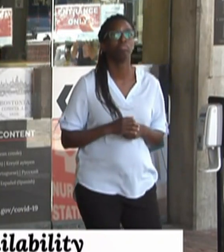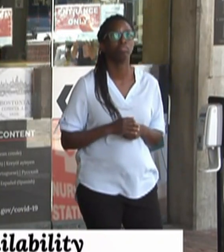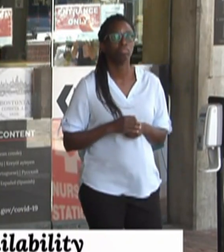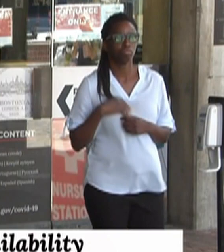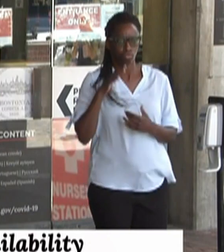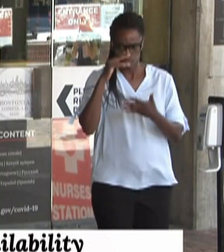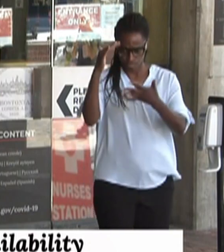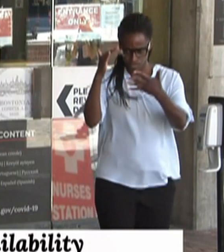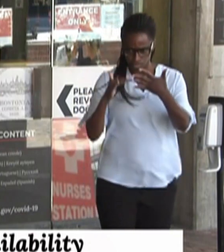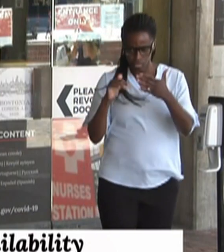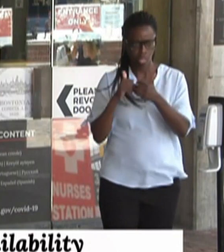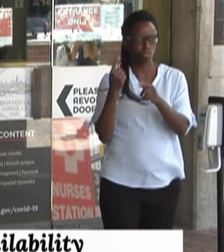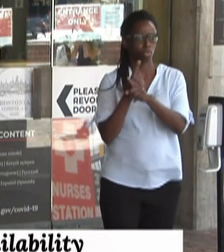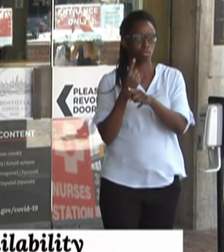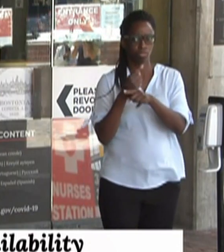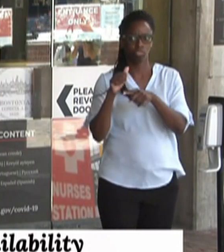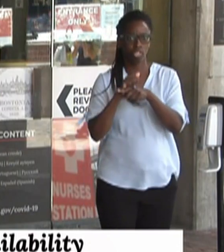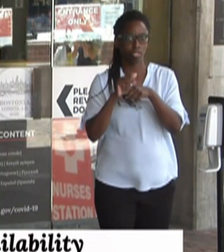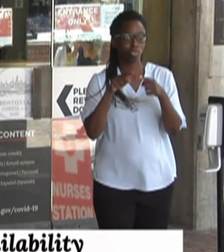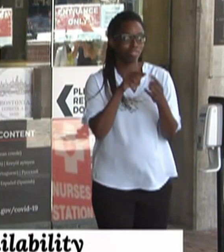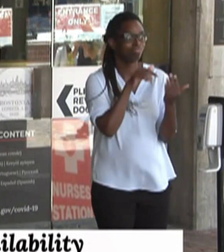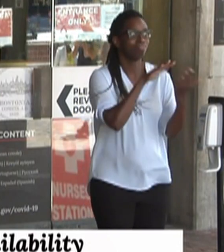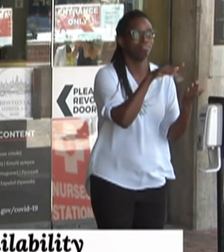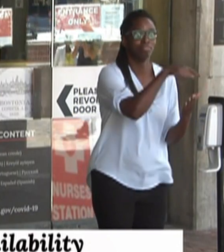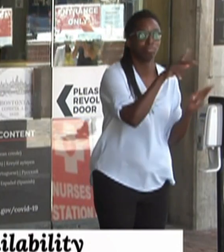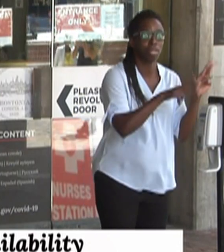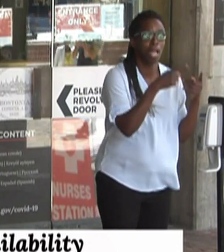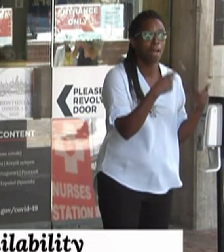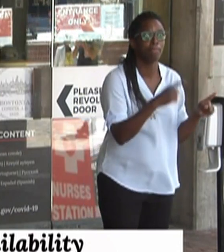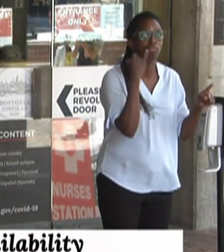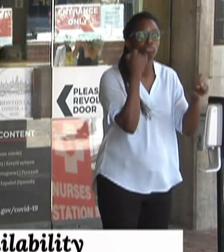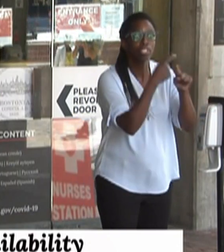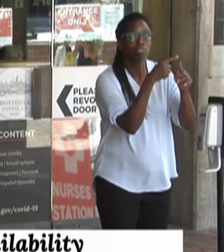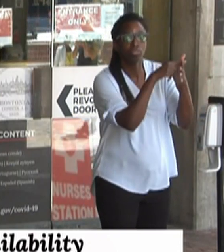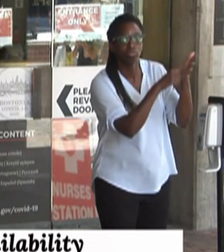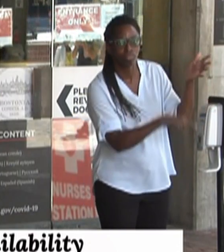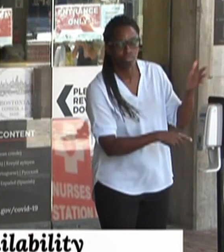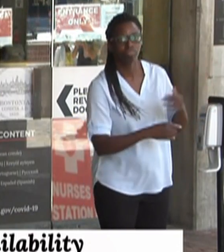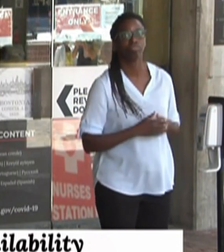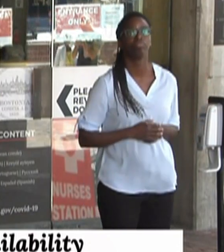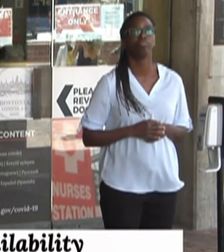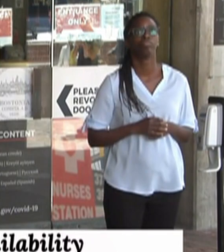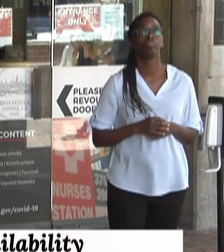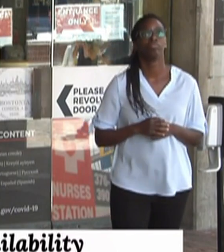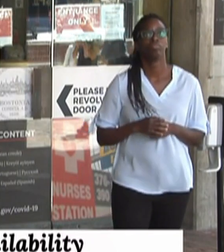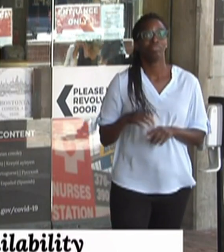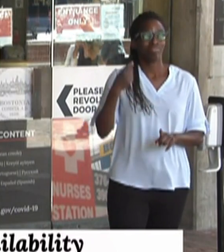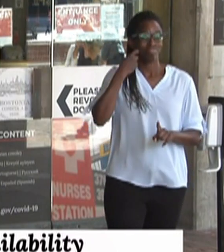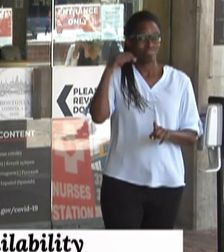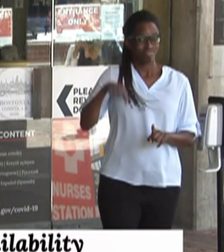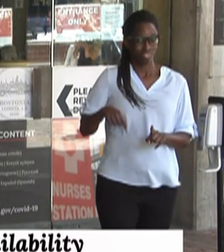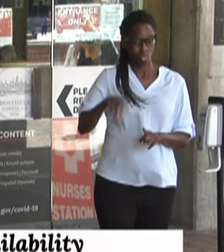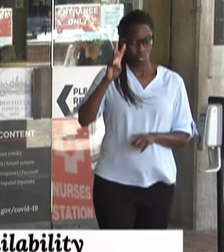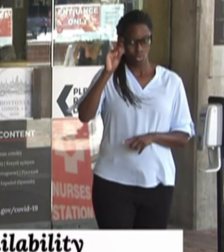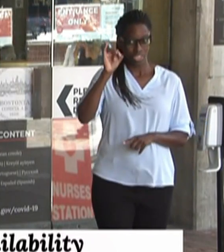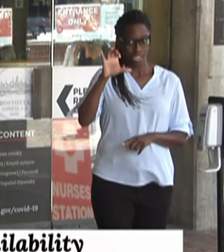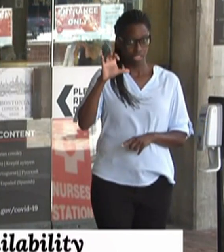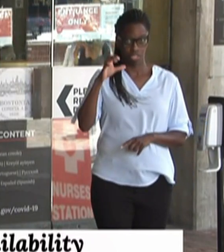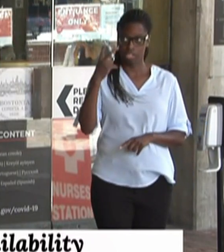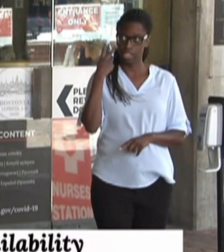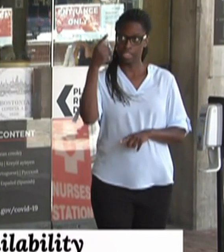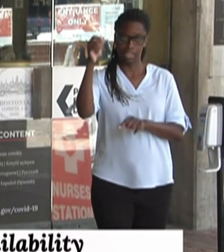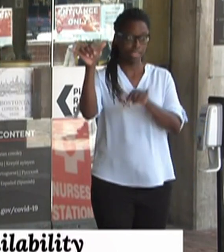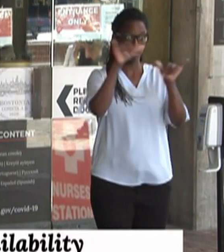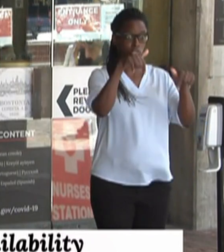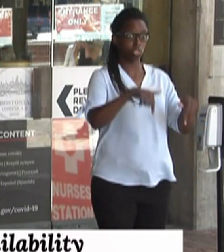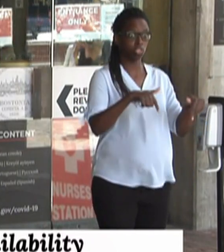We have not seen incidences like that happen in Boston. I'm not saying it can never happen, but we haven't seen that here in the city of Boston. I'm hoping to pray to God